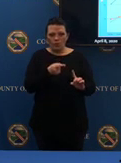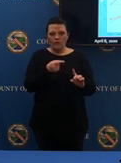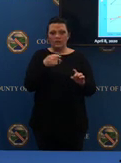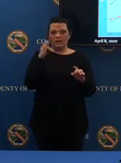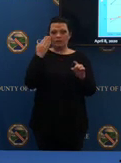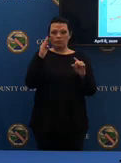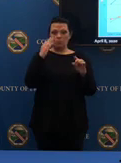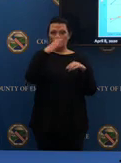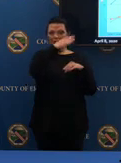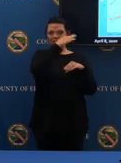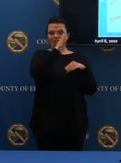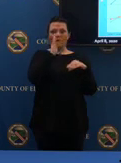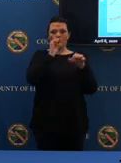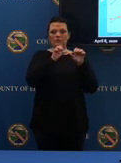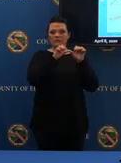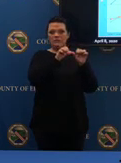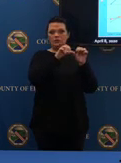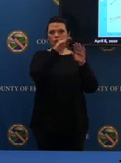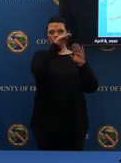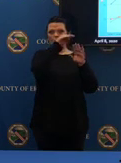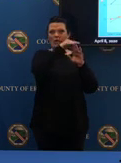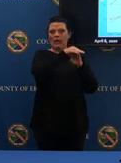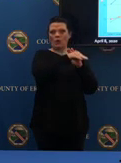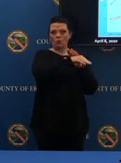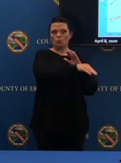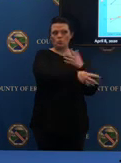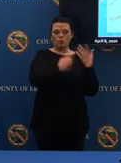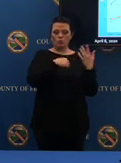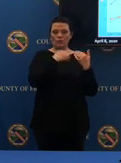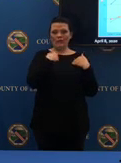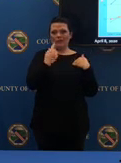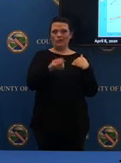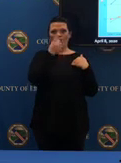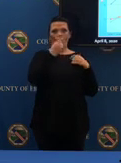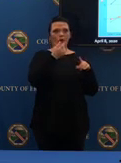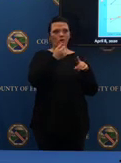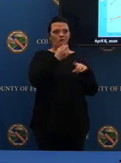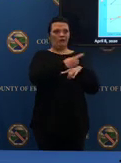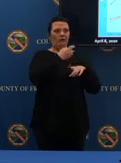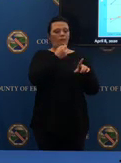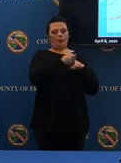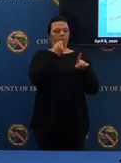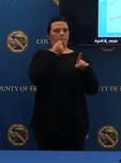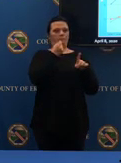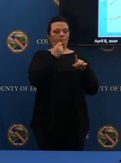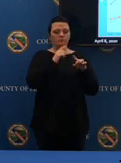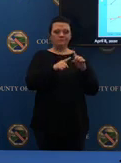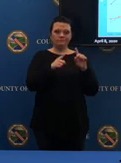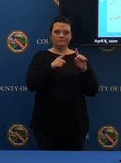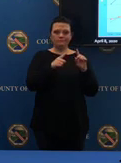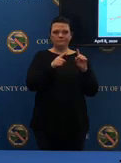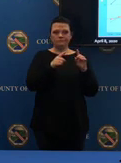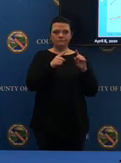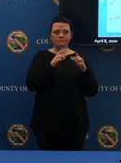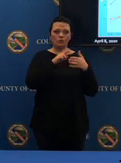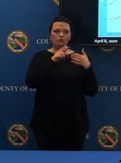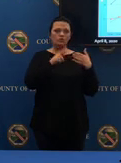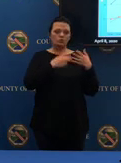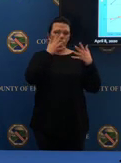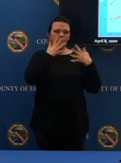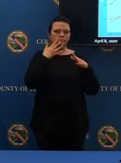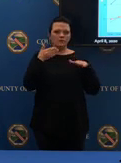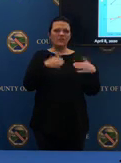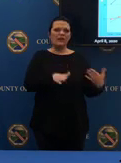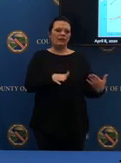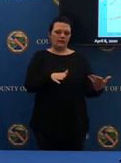line continues to drop. We did have the one-day anomaly, but we actually thought that was more a result of unfortunate deaths than anything